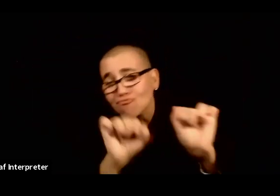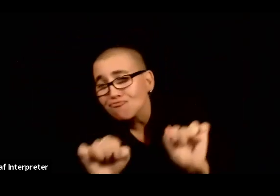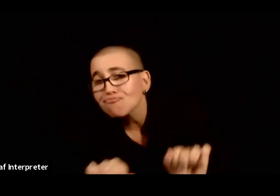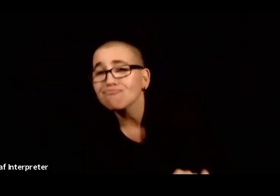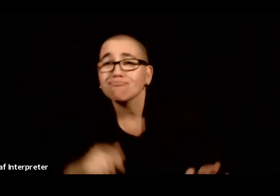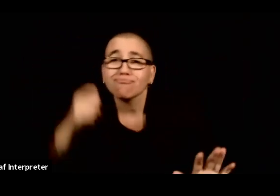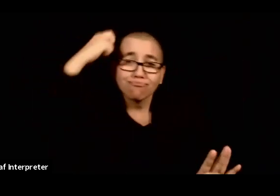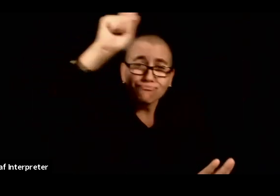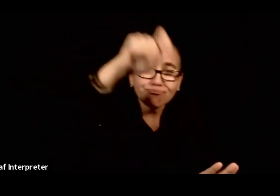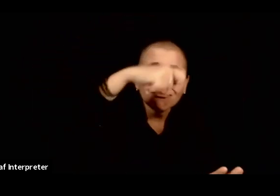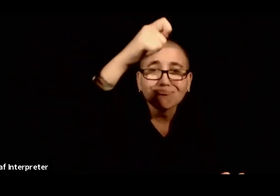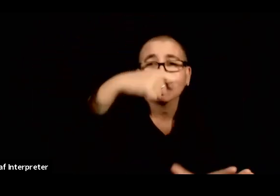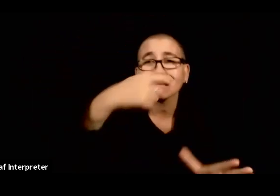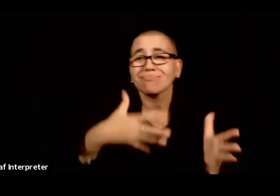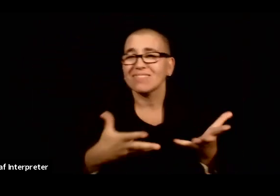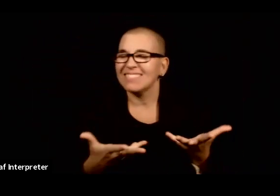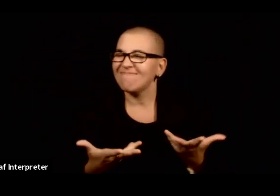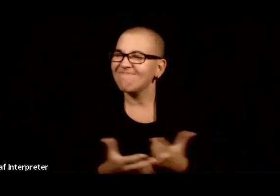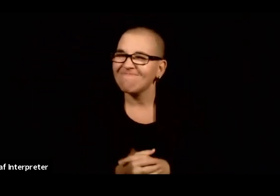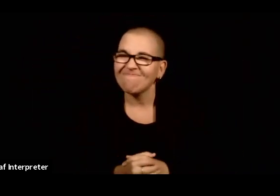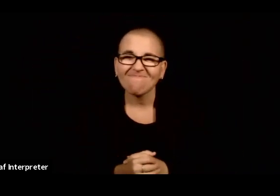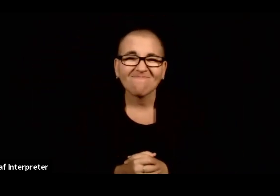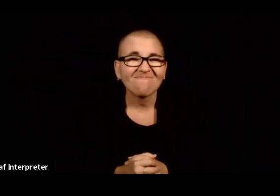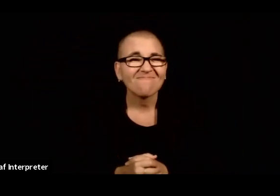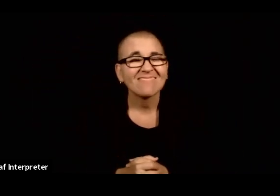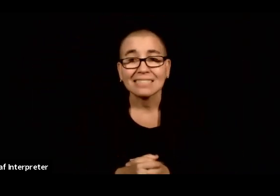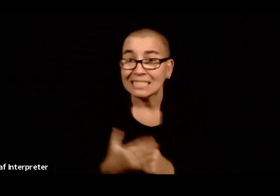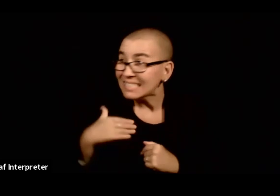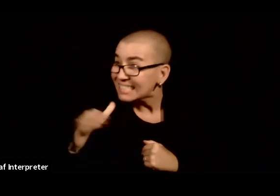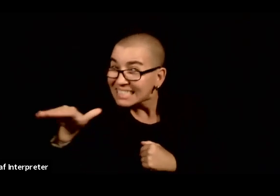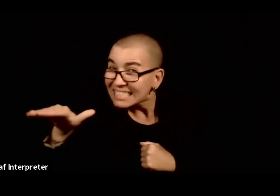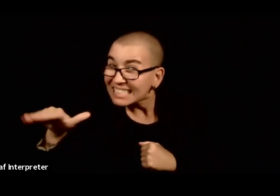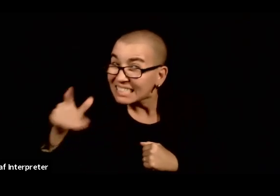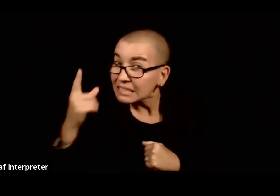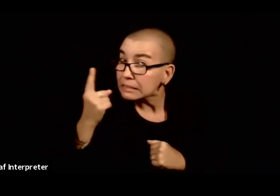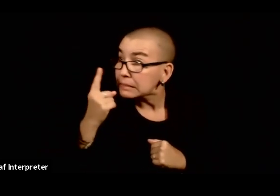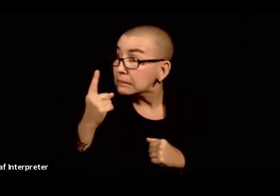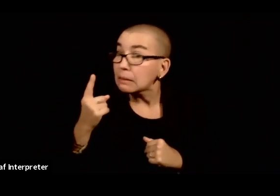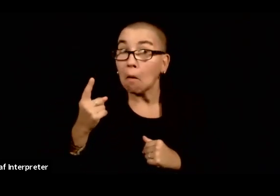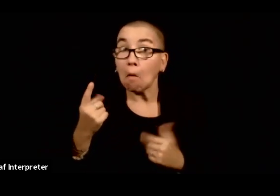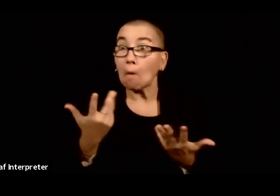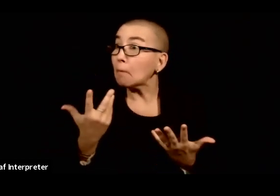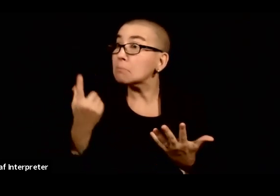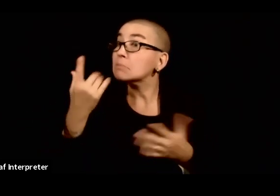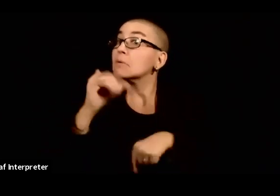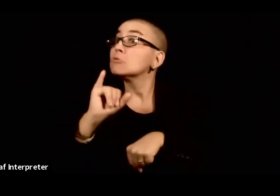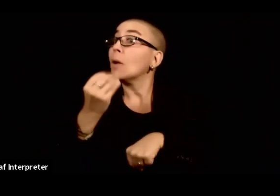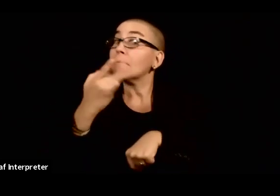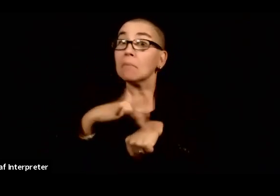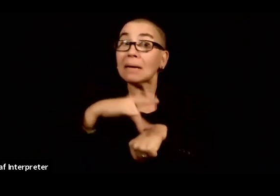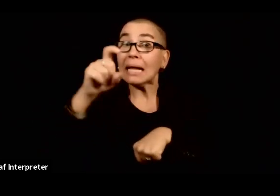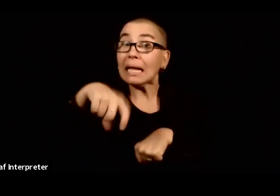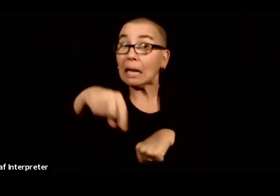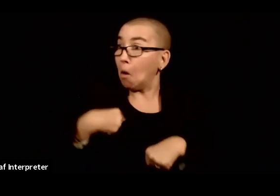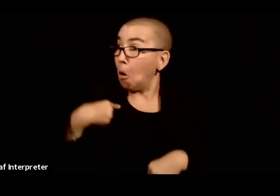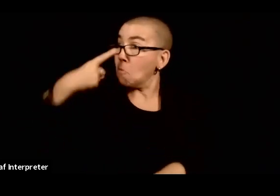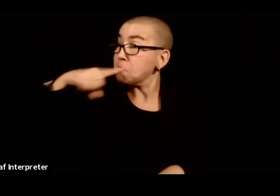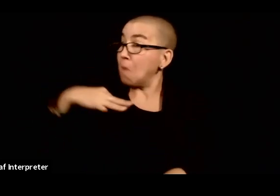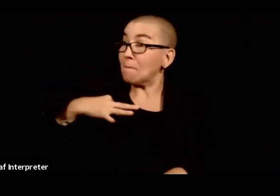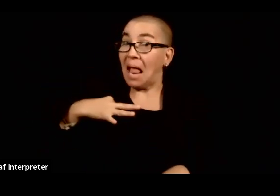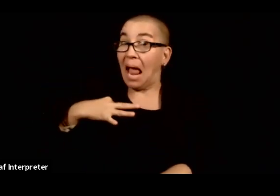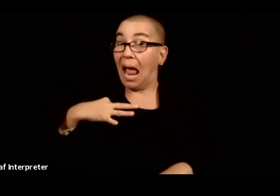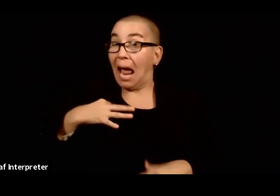in. I even inquired about getting a job for an agency so I could work there, but I was hitting walls everywhere, feeling